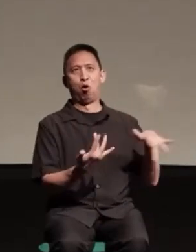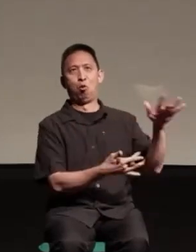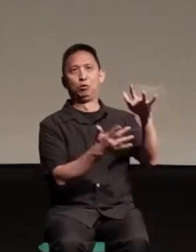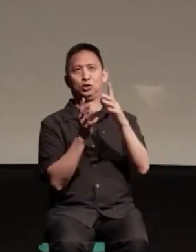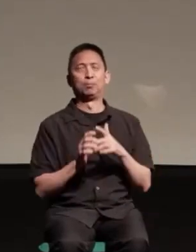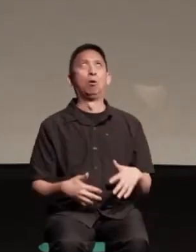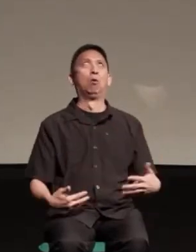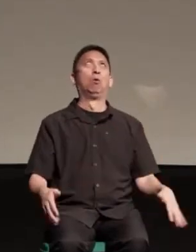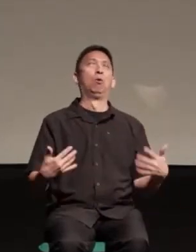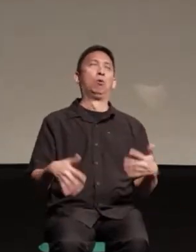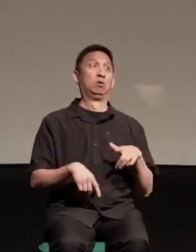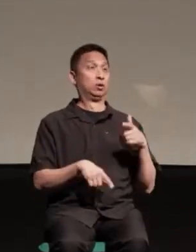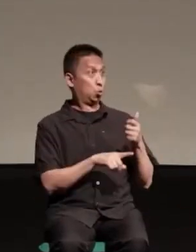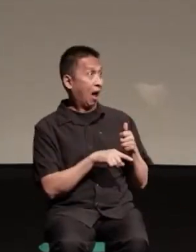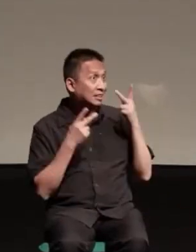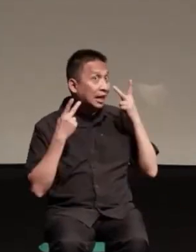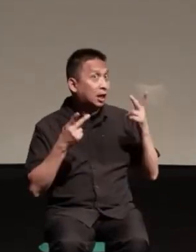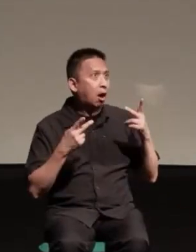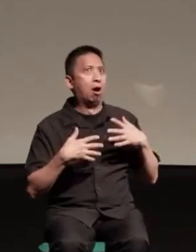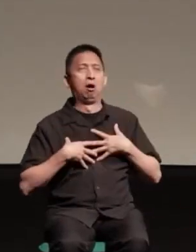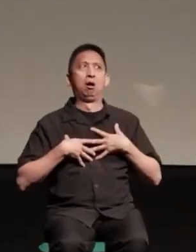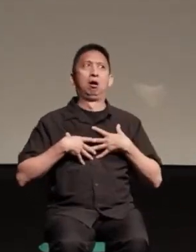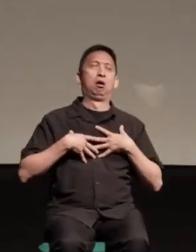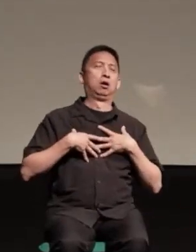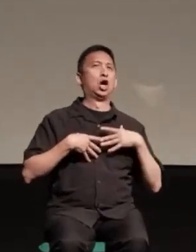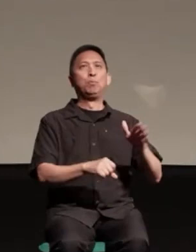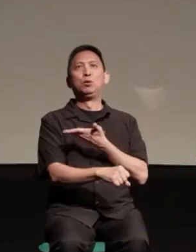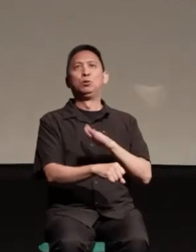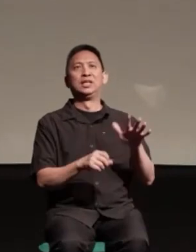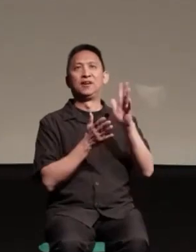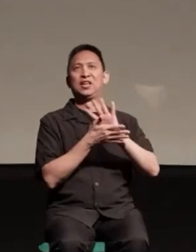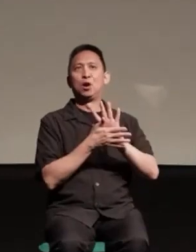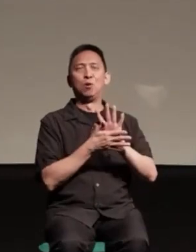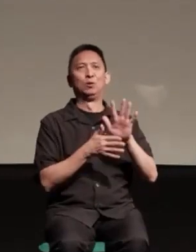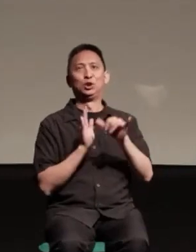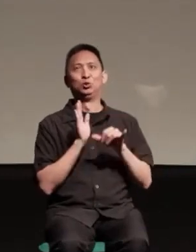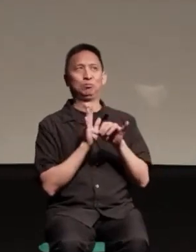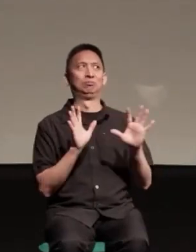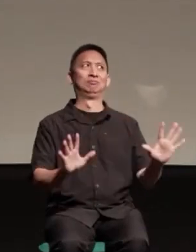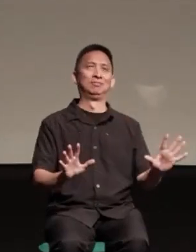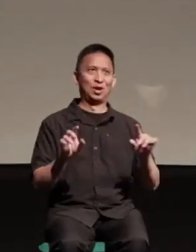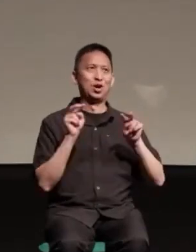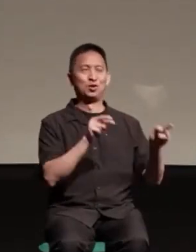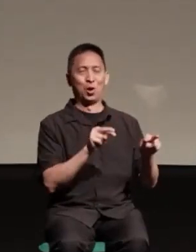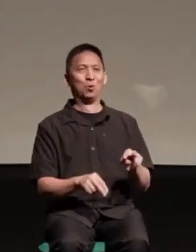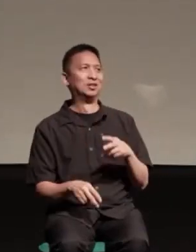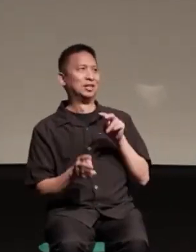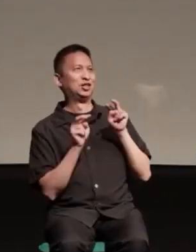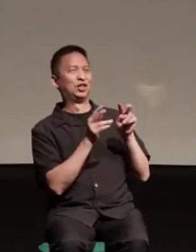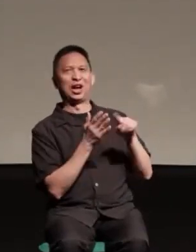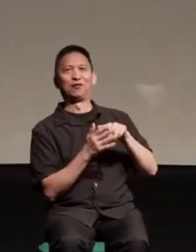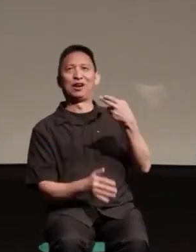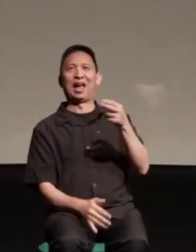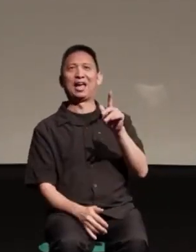is a force of nature. And if you haven't seen her music videos on YouTube, oh my goodness, go search Mona Haydar right now, because she